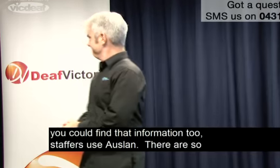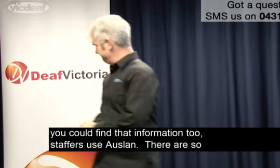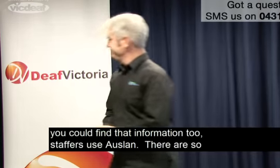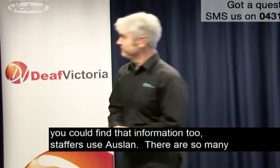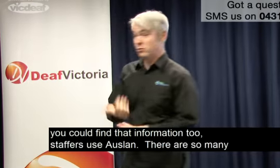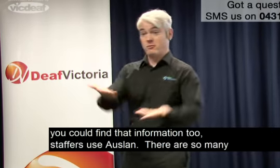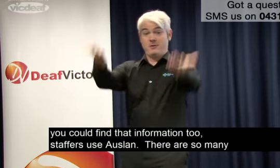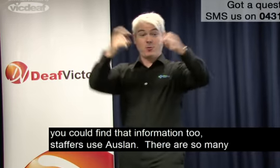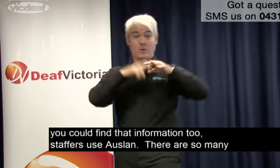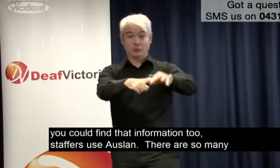deaf-friendly initiative.